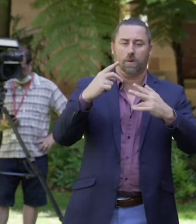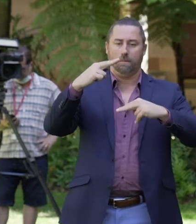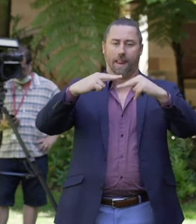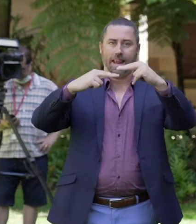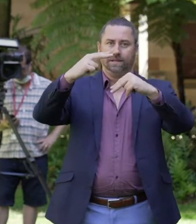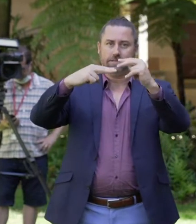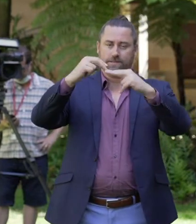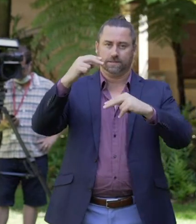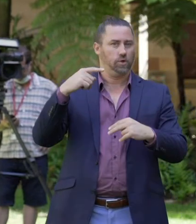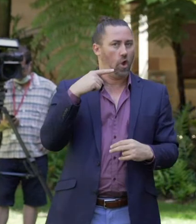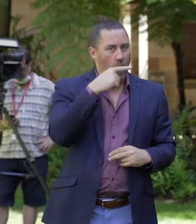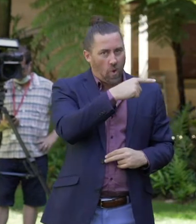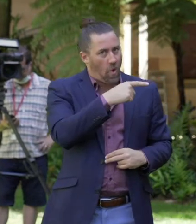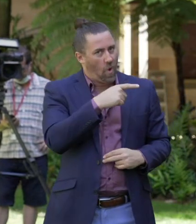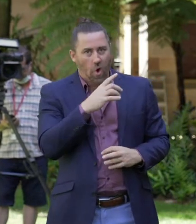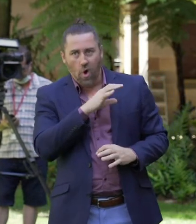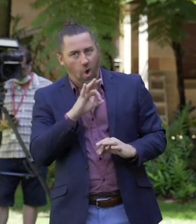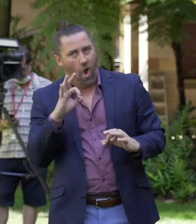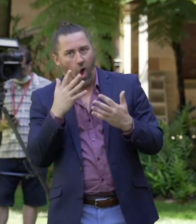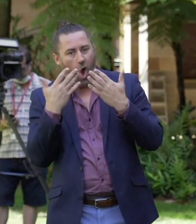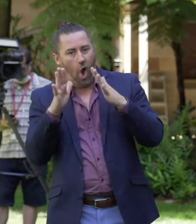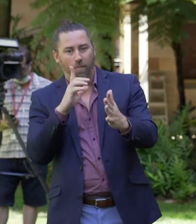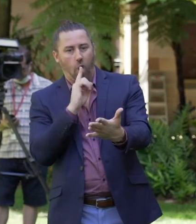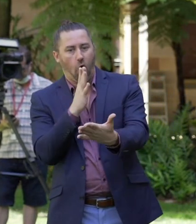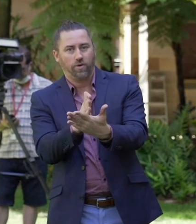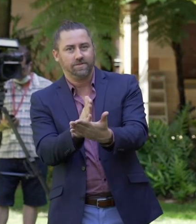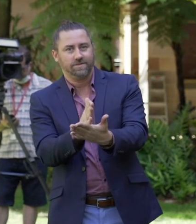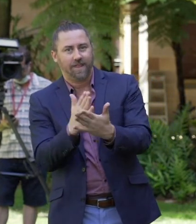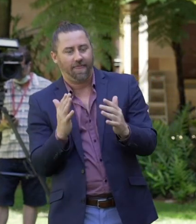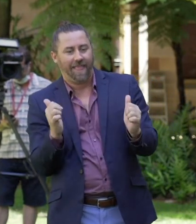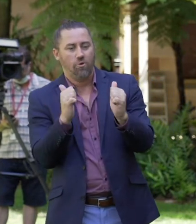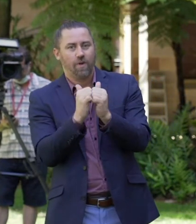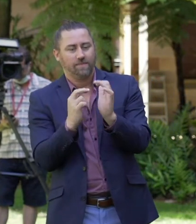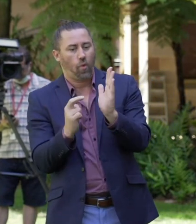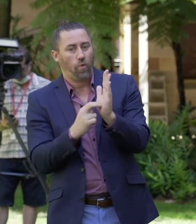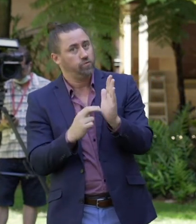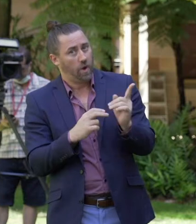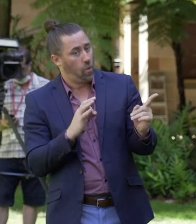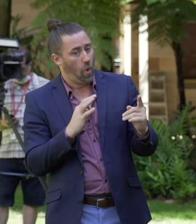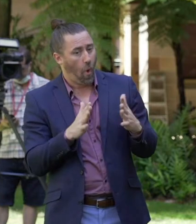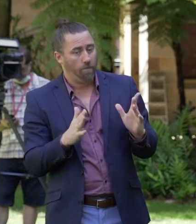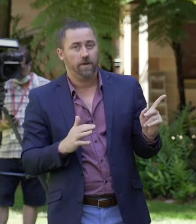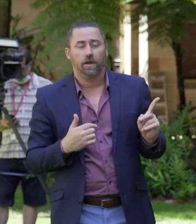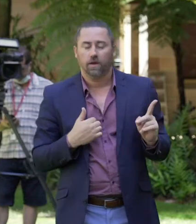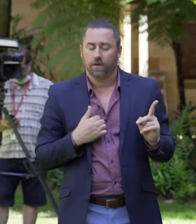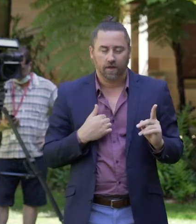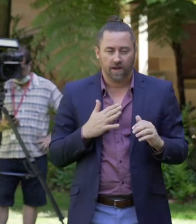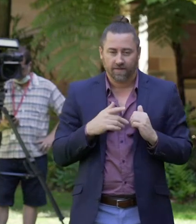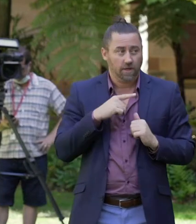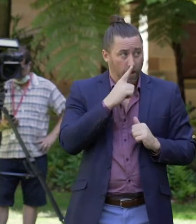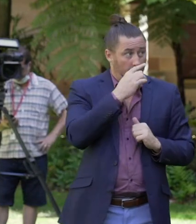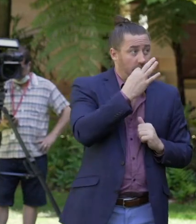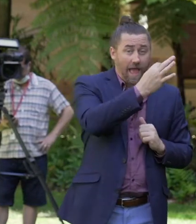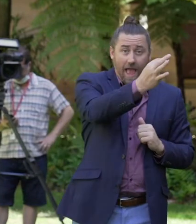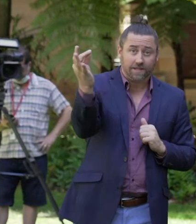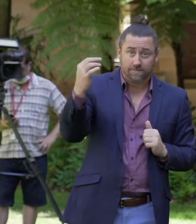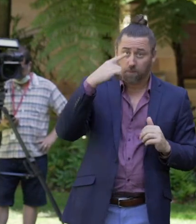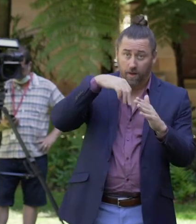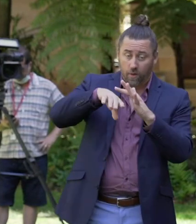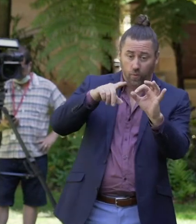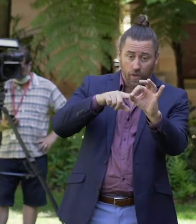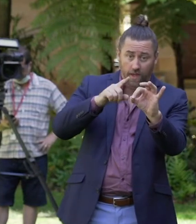week? Are you misrepresenting the arrangement? No, not at all. And let me say very clearly, you can go and ask Queenslanders,